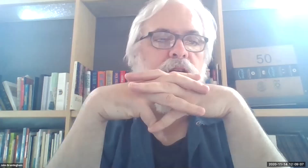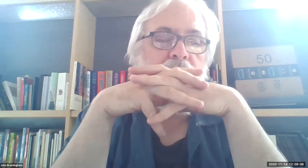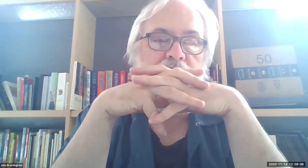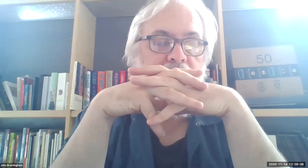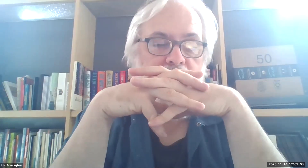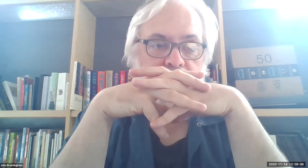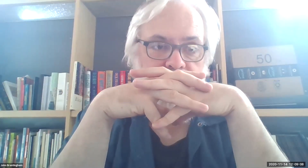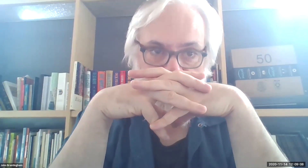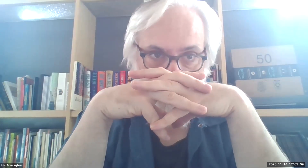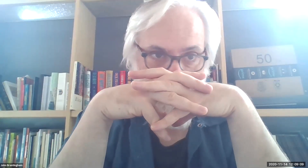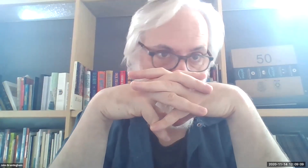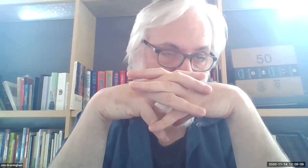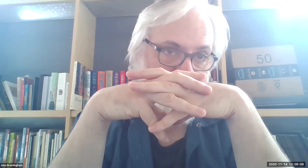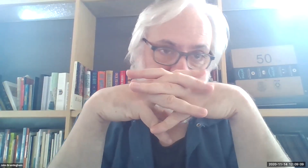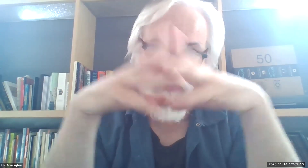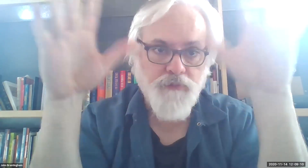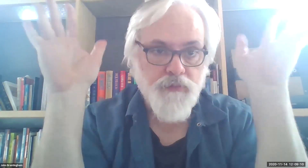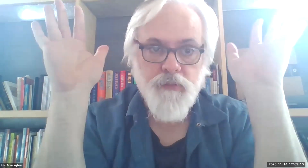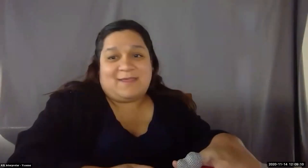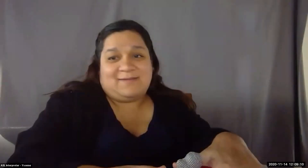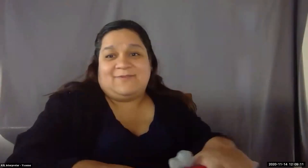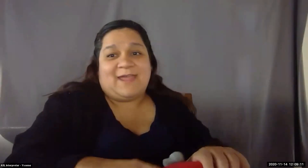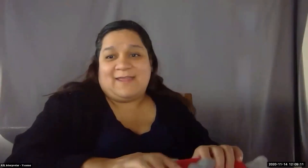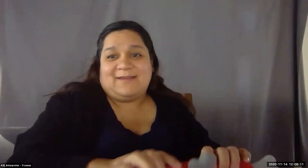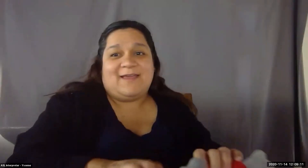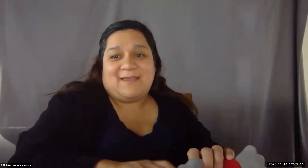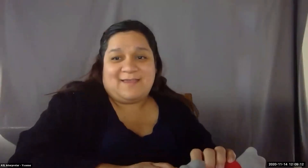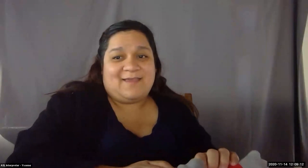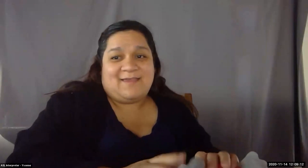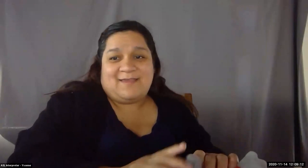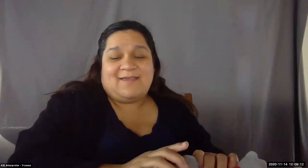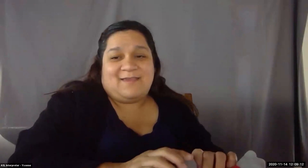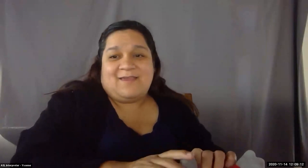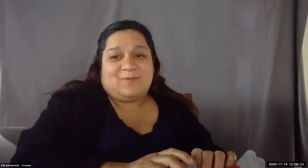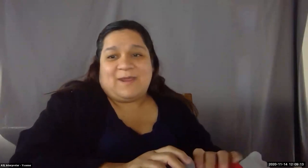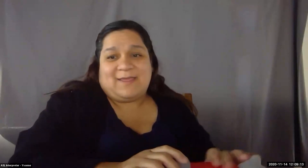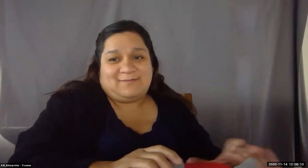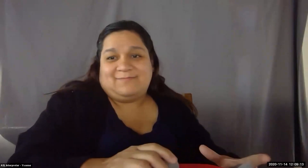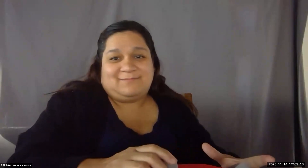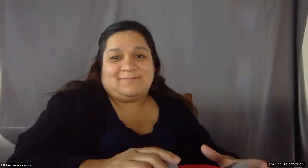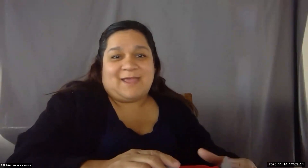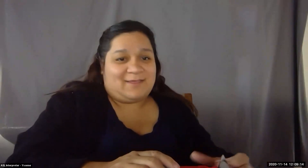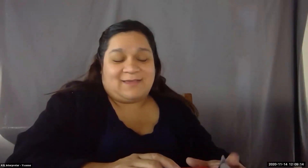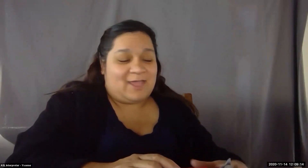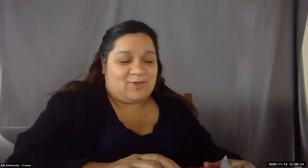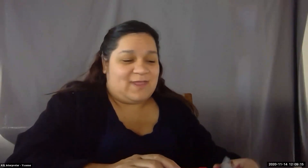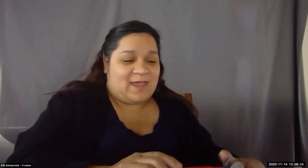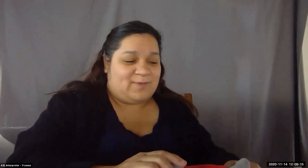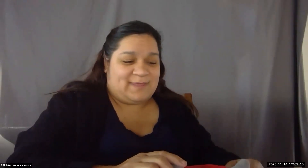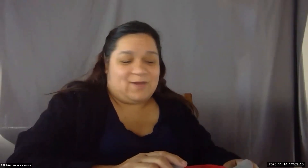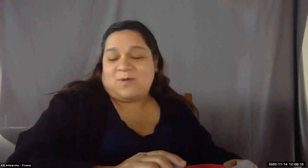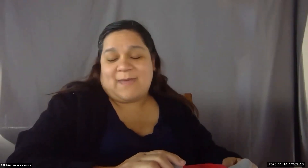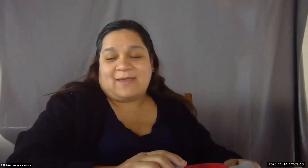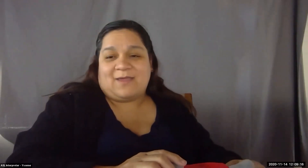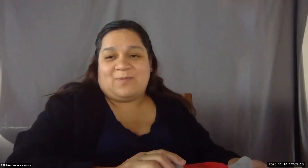We're having a COVID spike now, like we had in April. Right. We need to not do this. Right. I agree. I